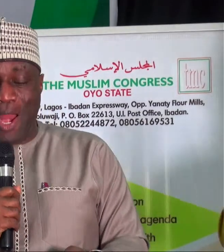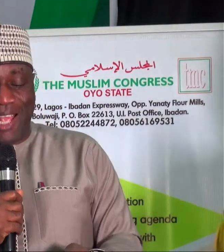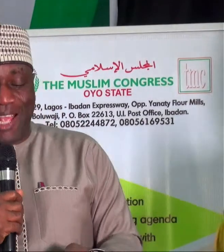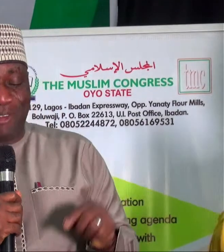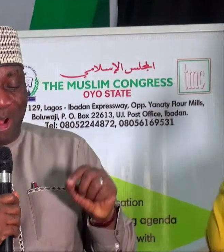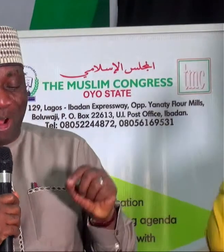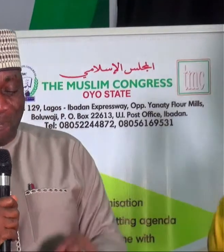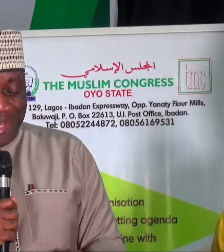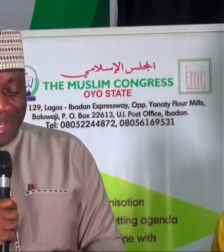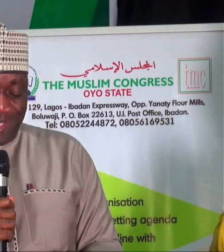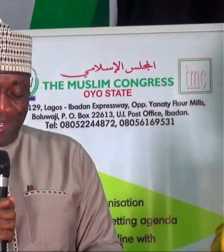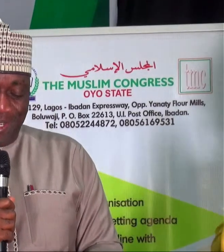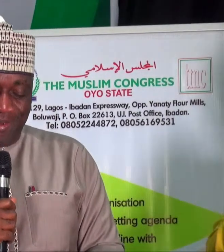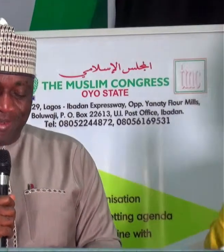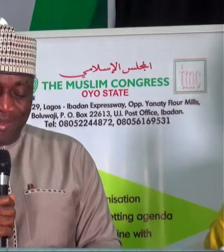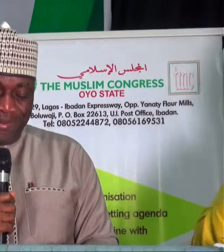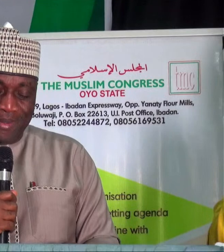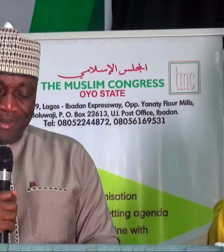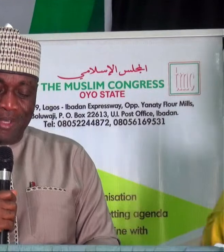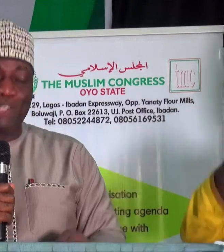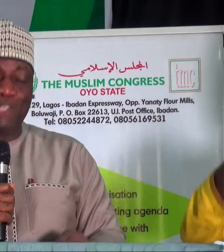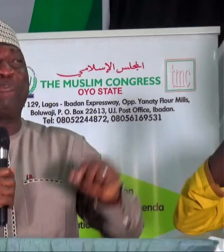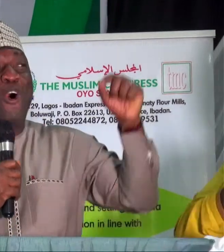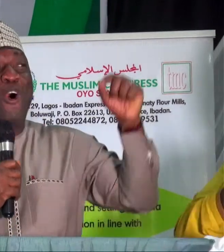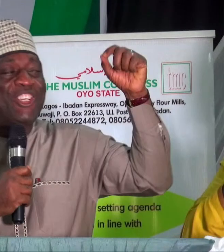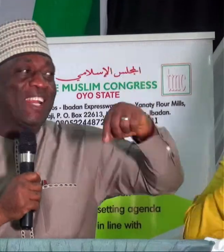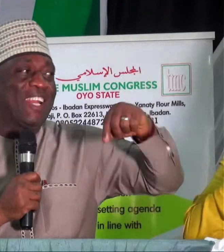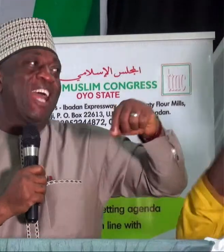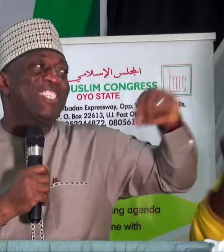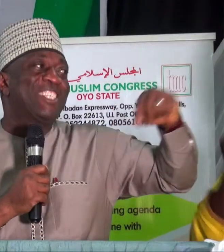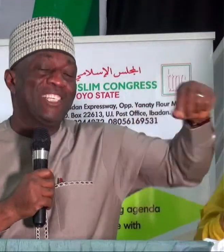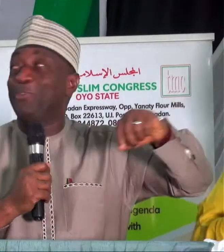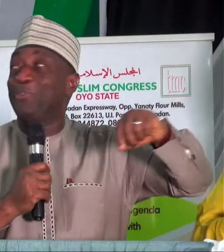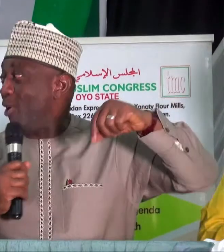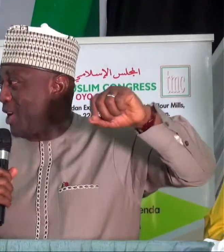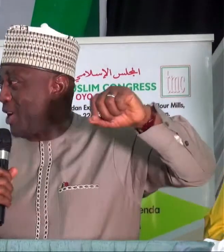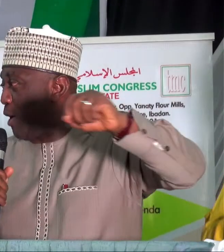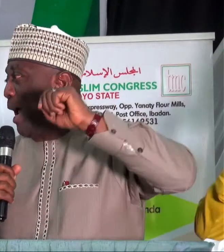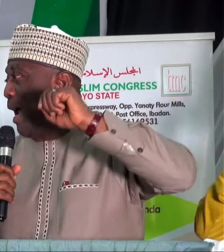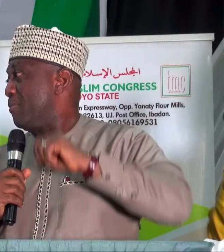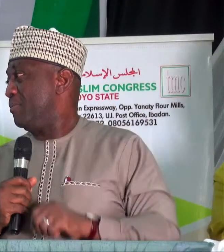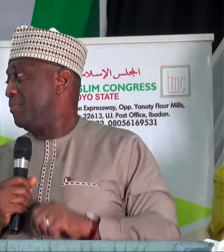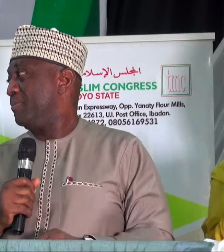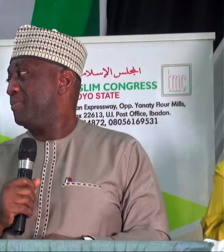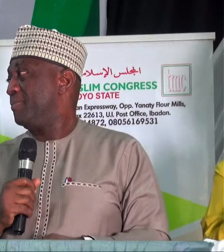whereas development is functional changes functional one